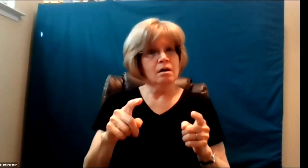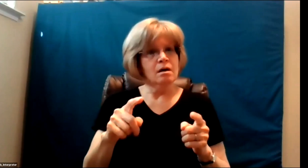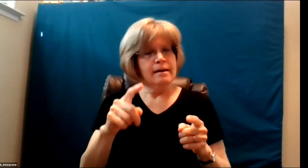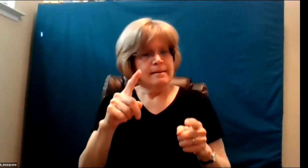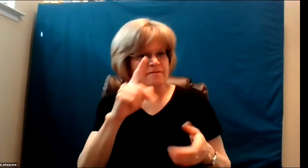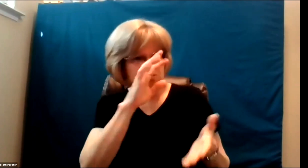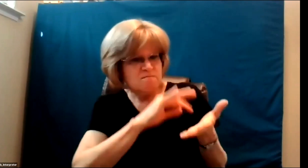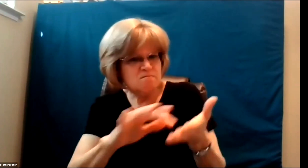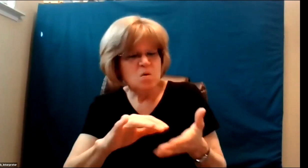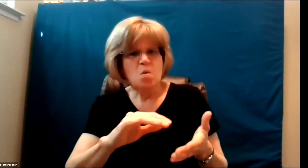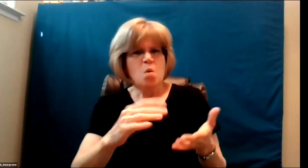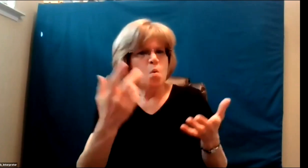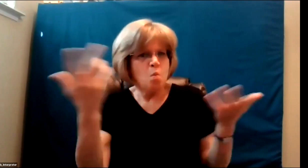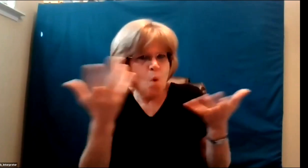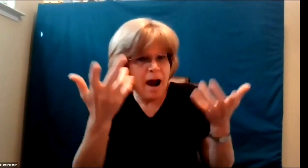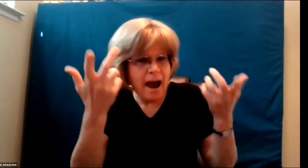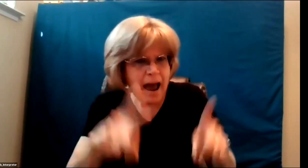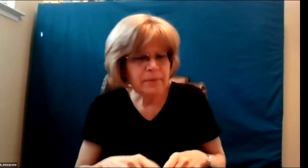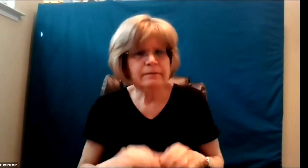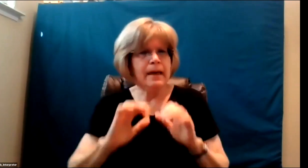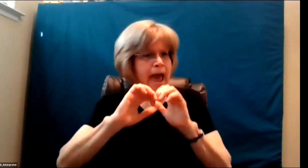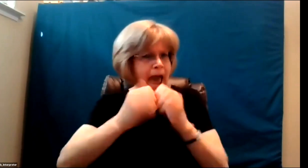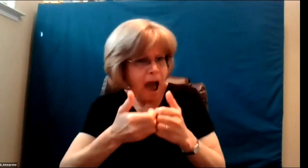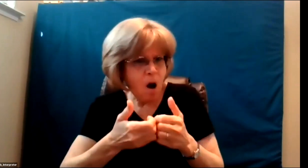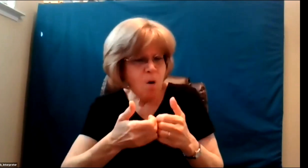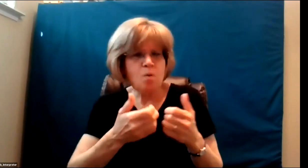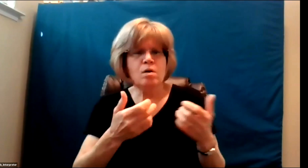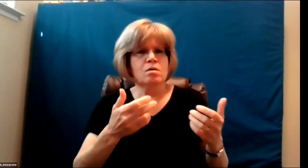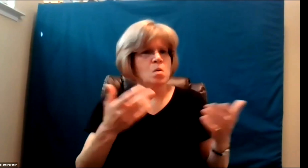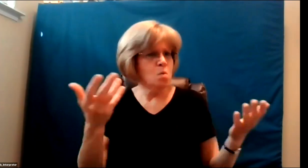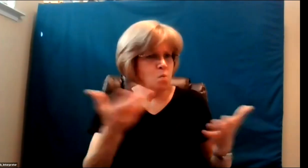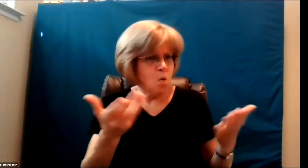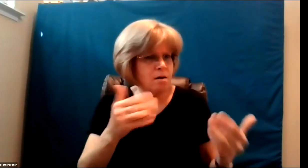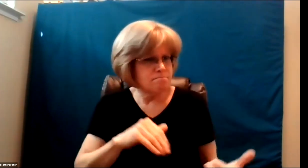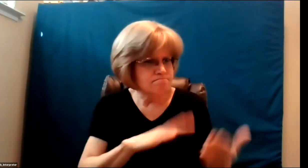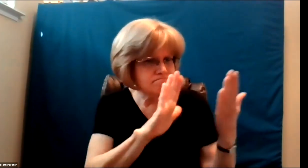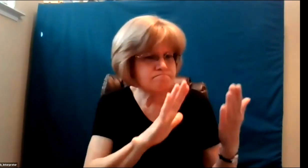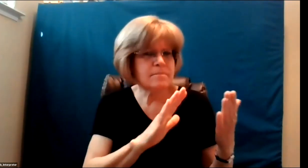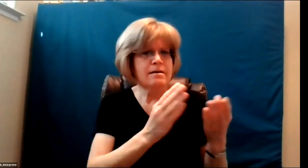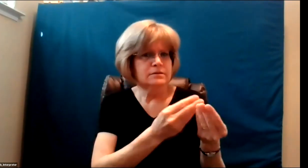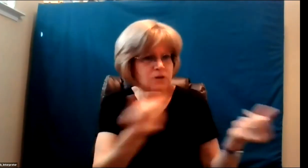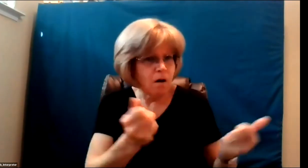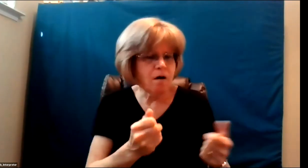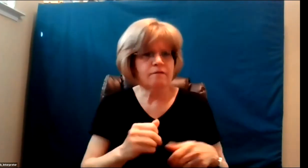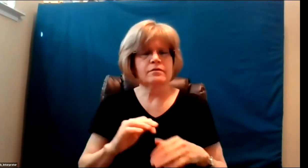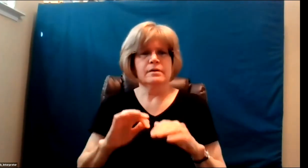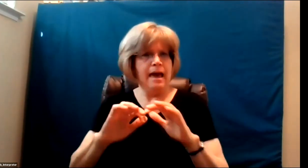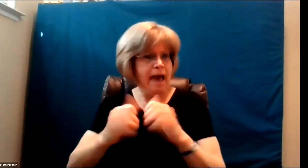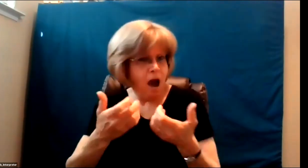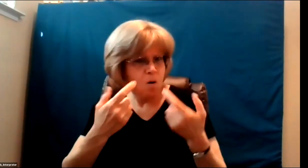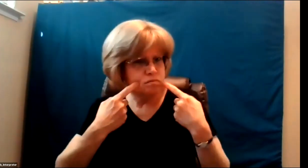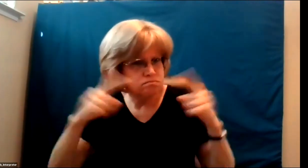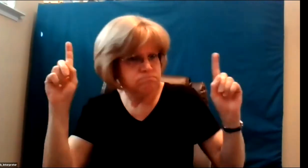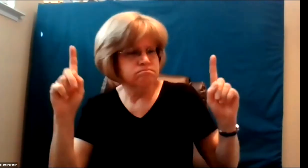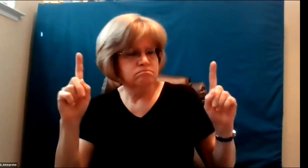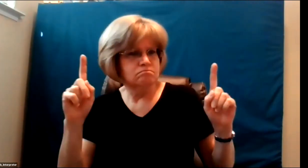how. What do we do to address this pandemic? How do we do so successfully? It's those two questions which